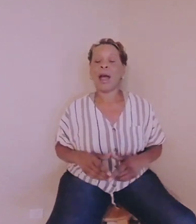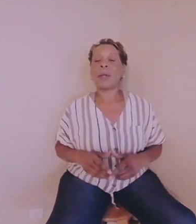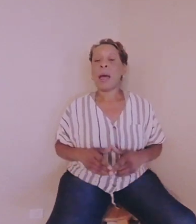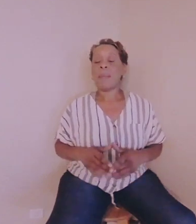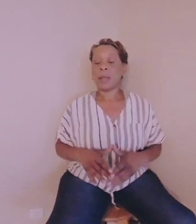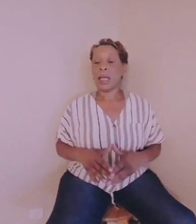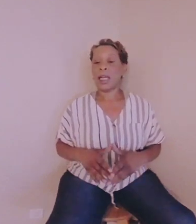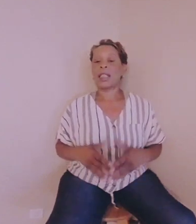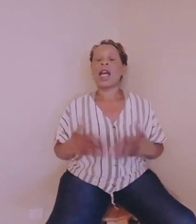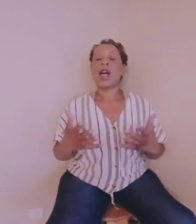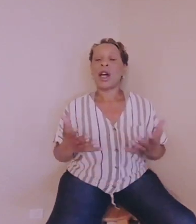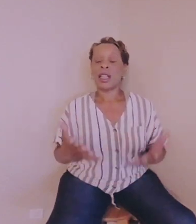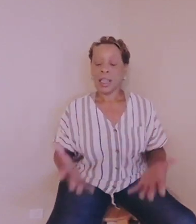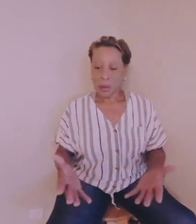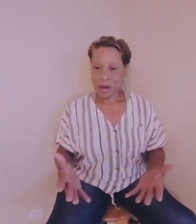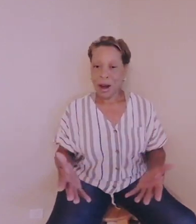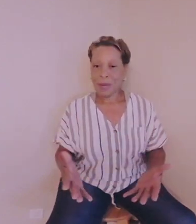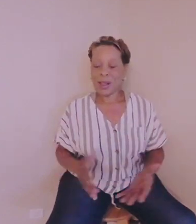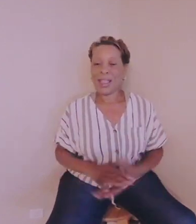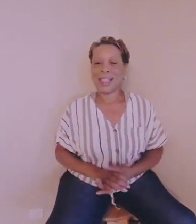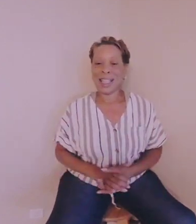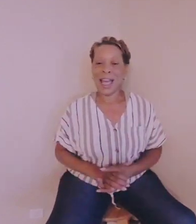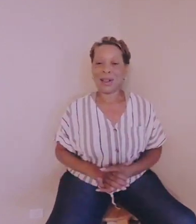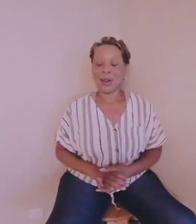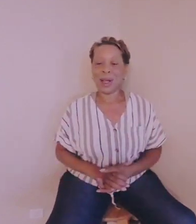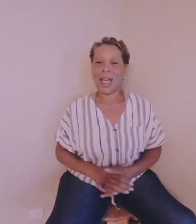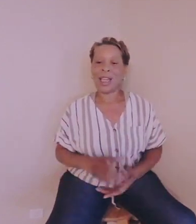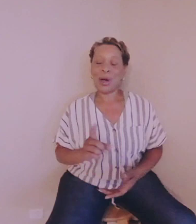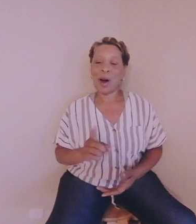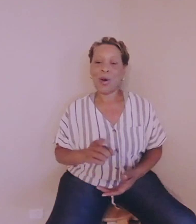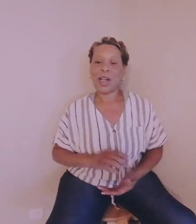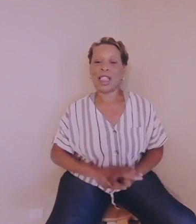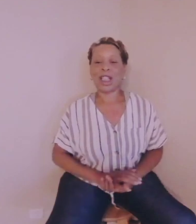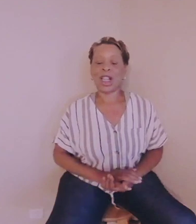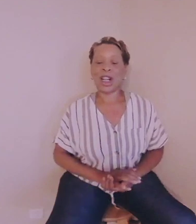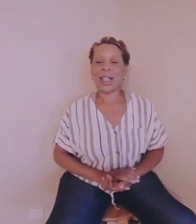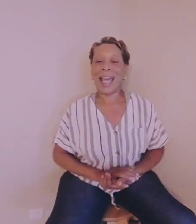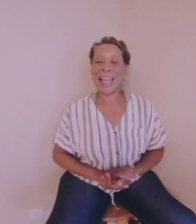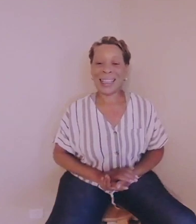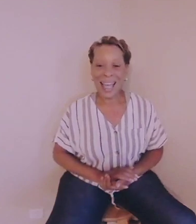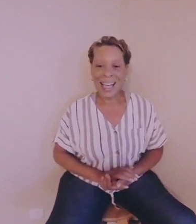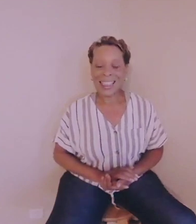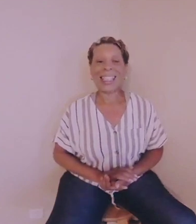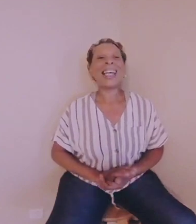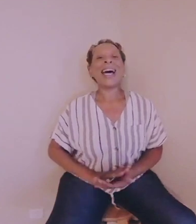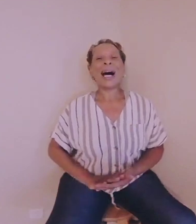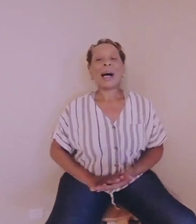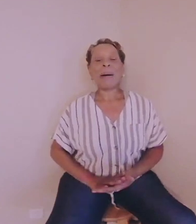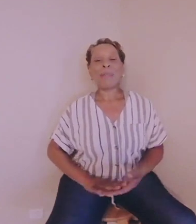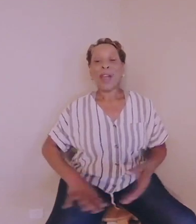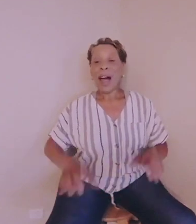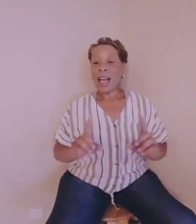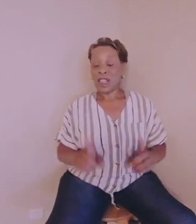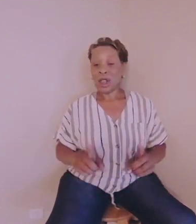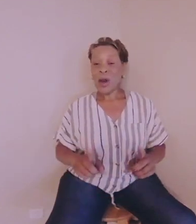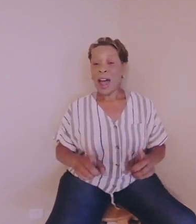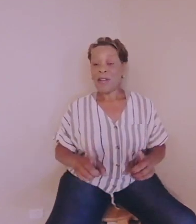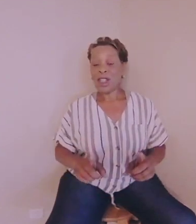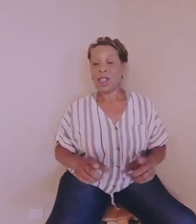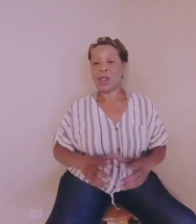subscribed, please subscribe to this channel, okay? You are going to learn a lot. I do have